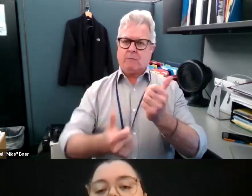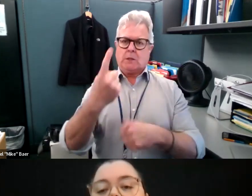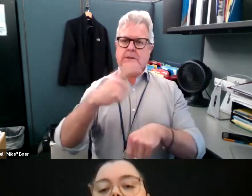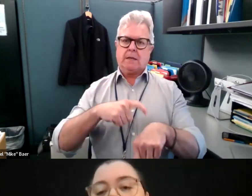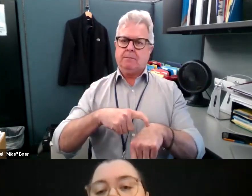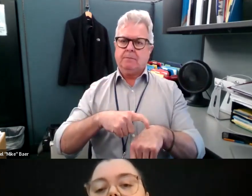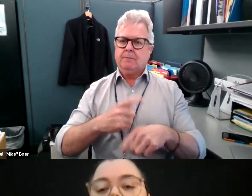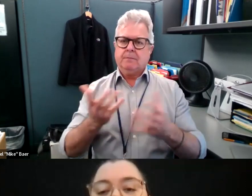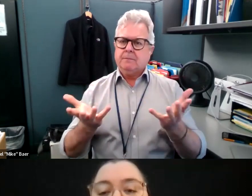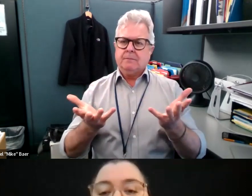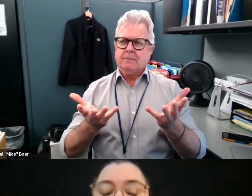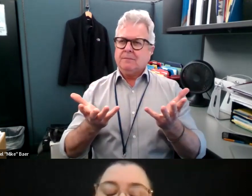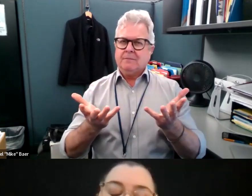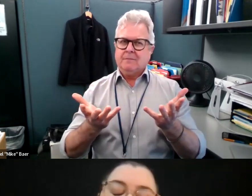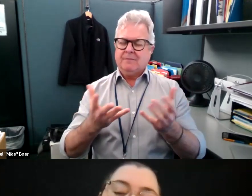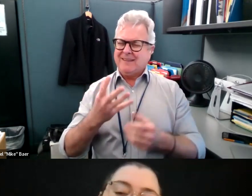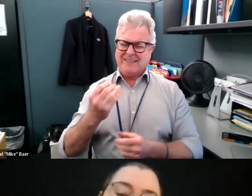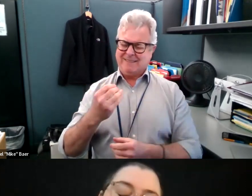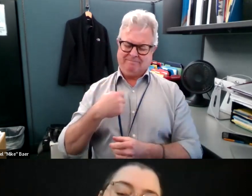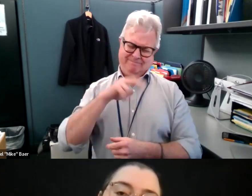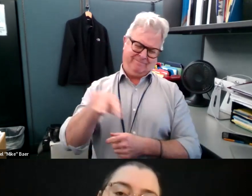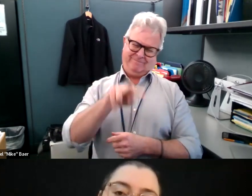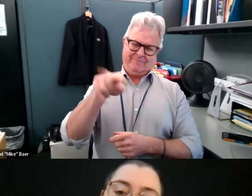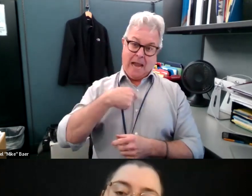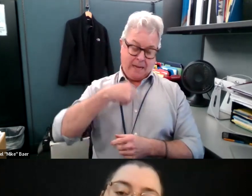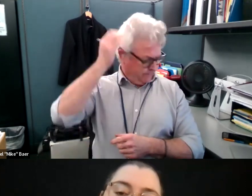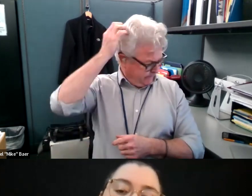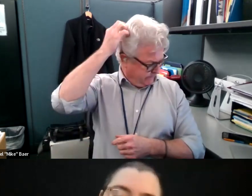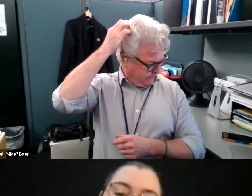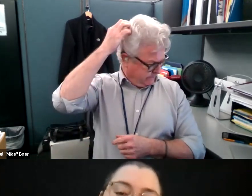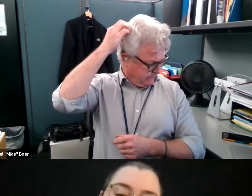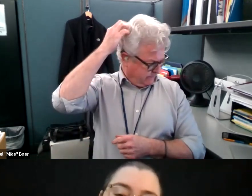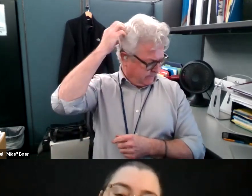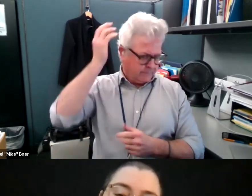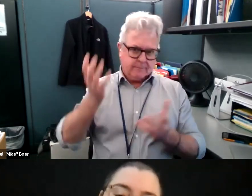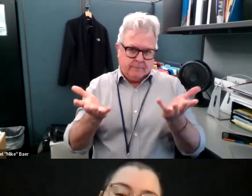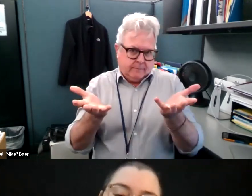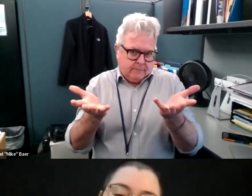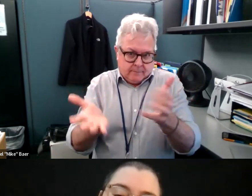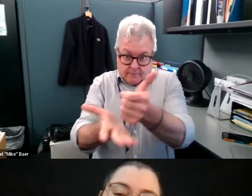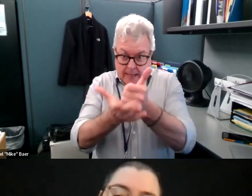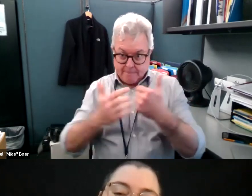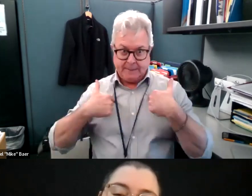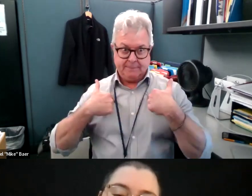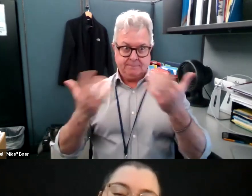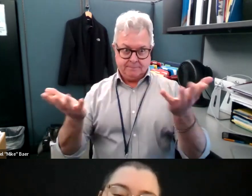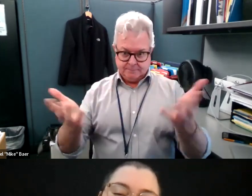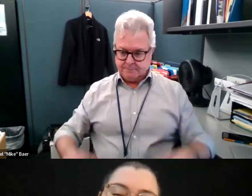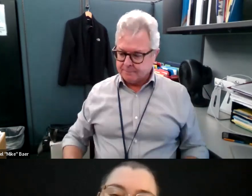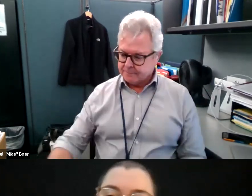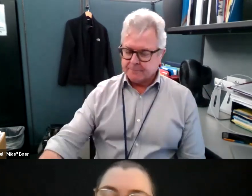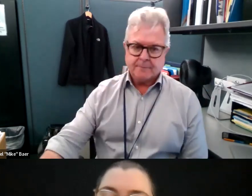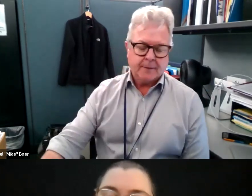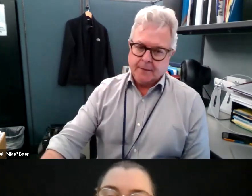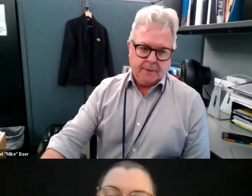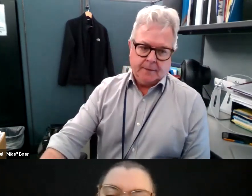feels unfortunate. It's a huge waste of people's time. And when I'm listening to you, I'm like, what is going